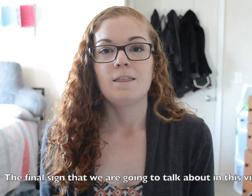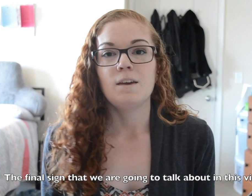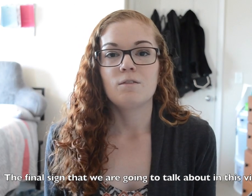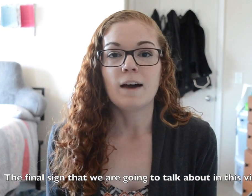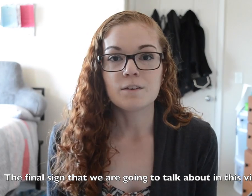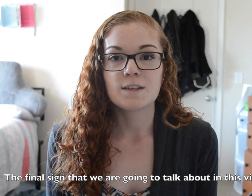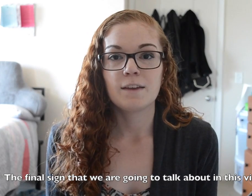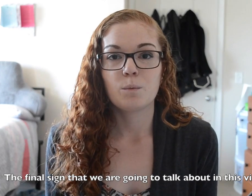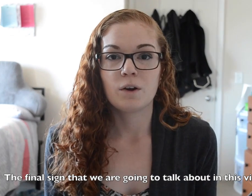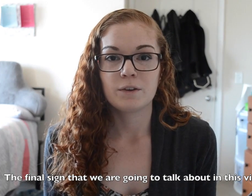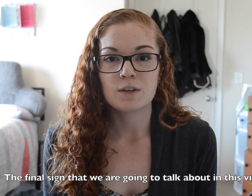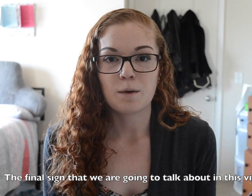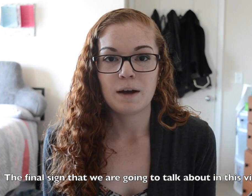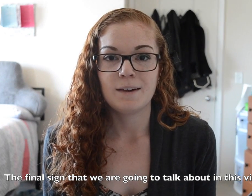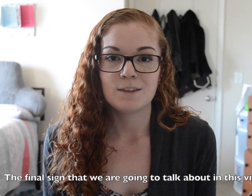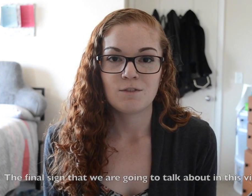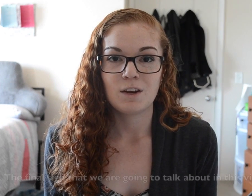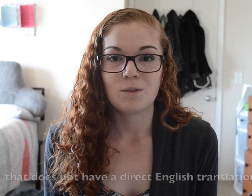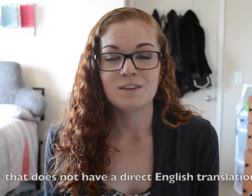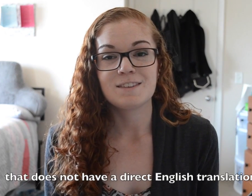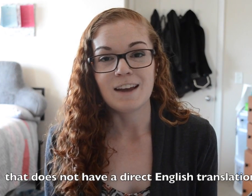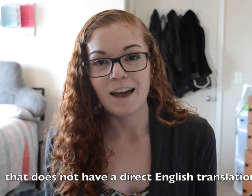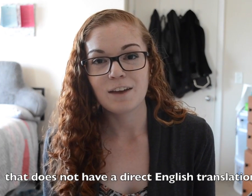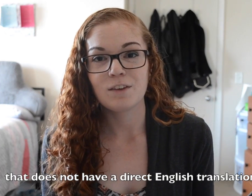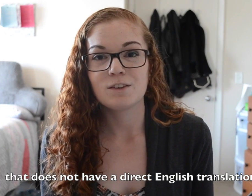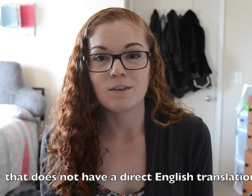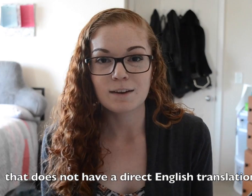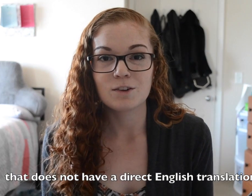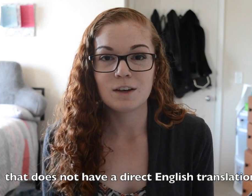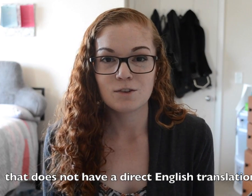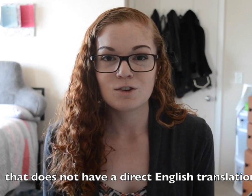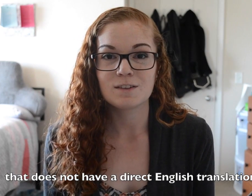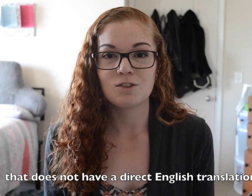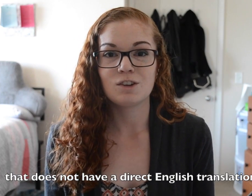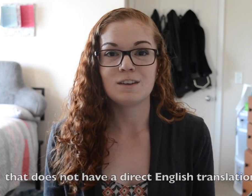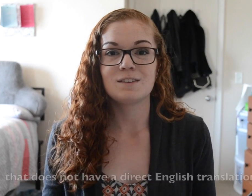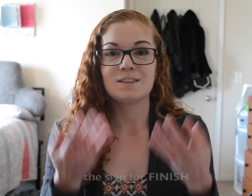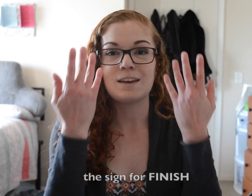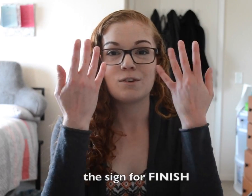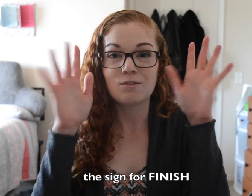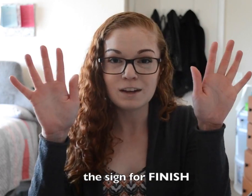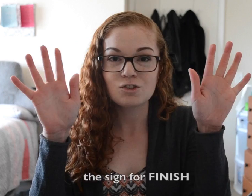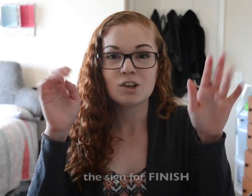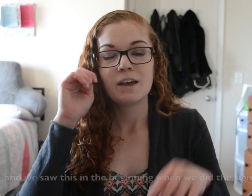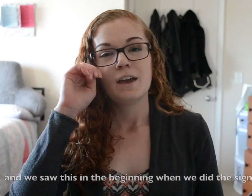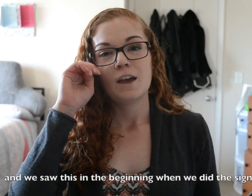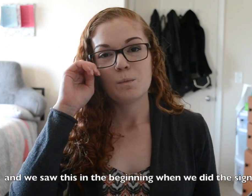The final sign that we're going to talk about in this video that does not have a direct English translation is the sign for finish. And we